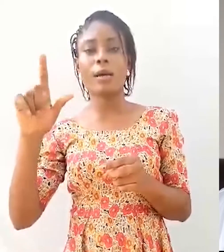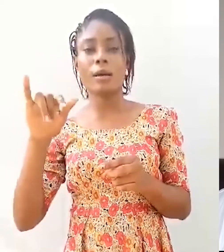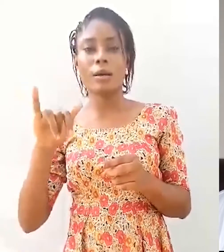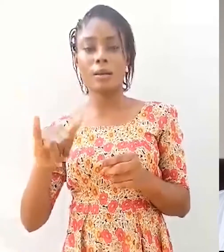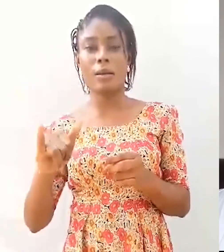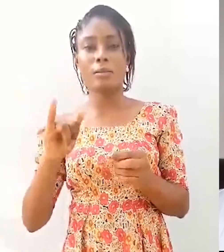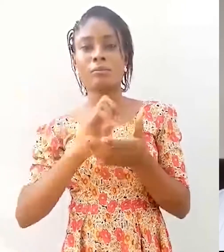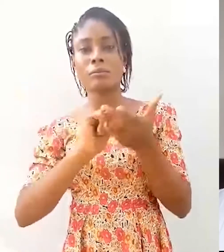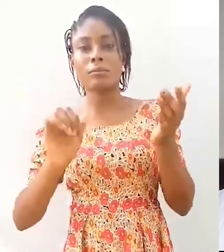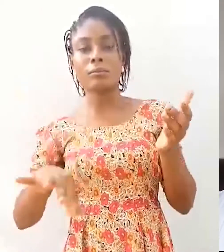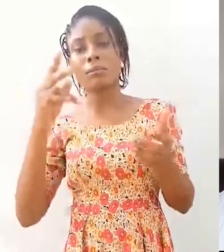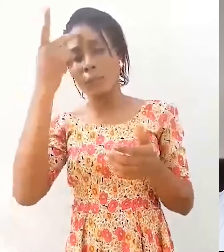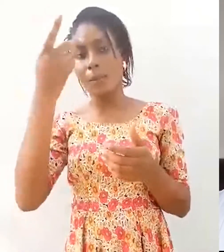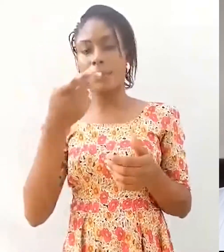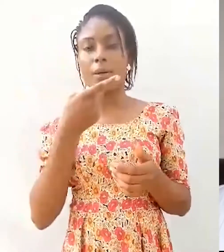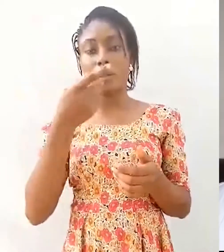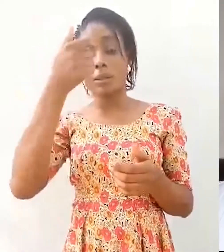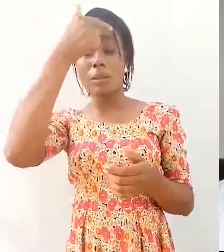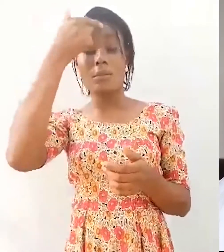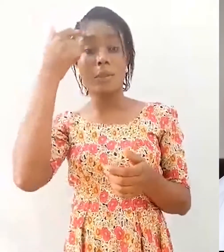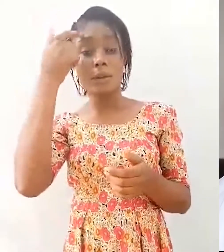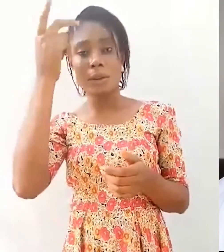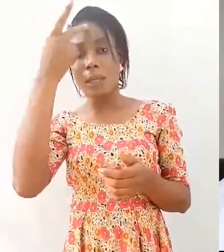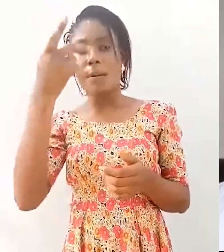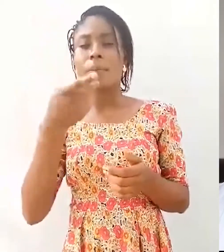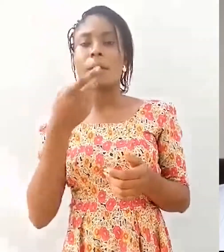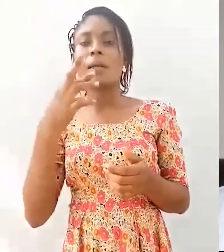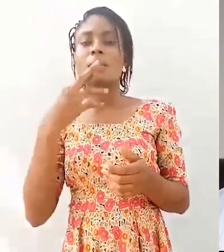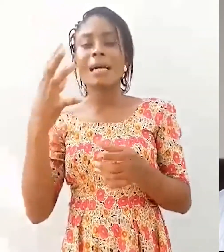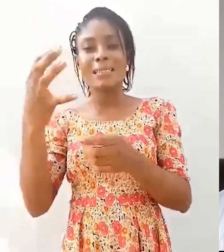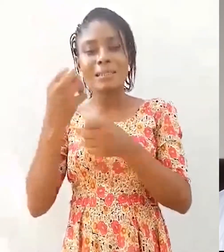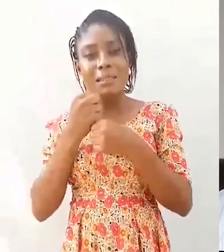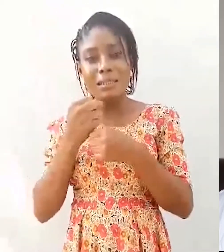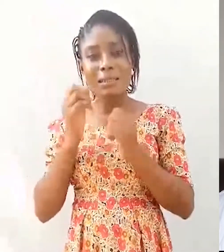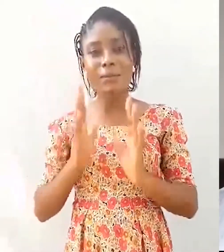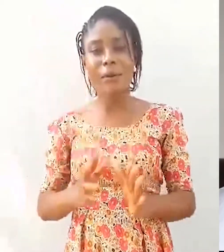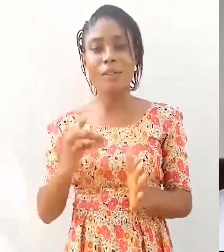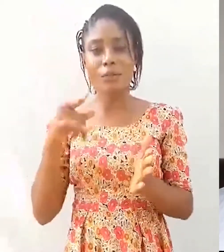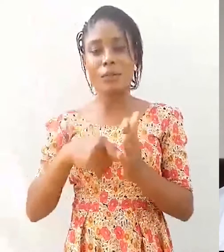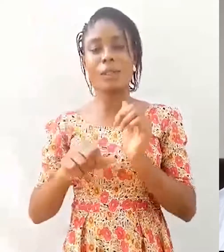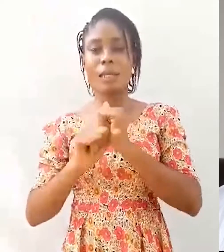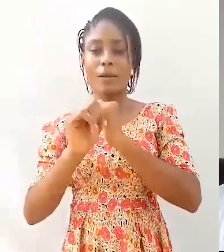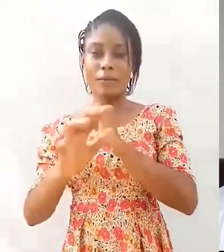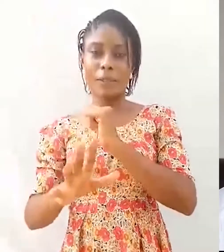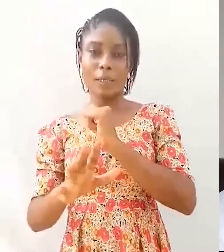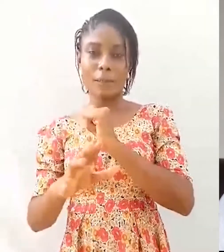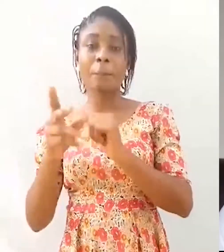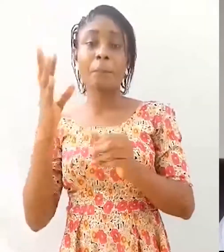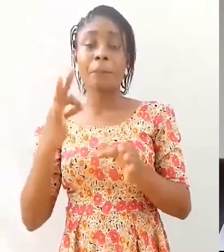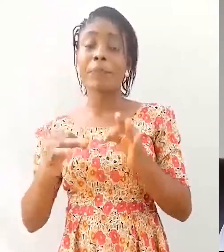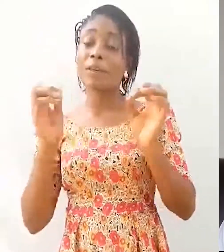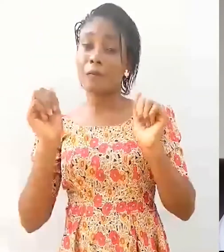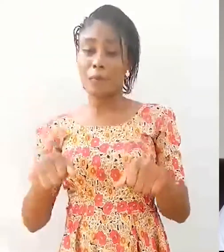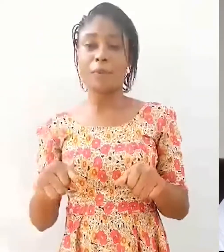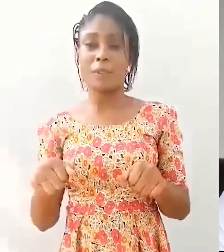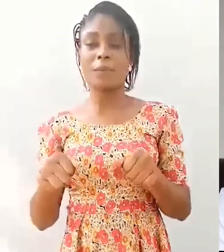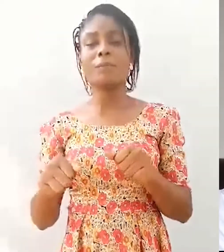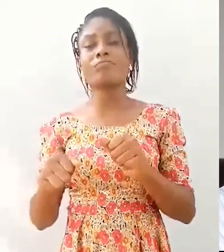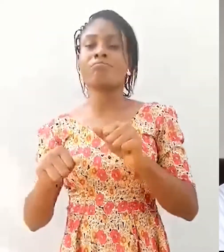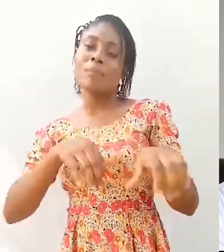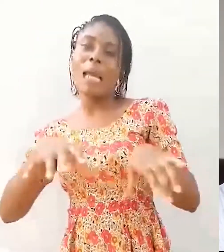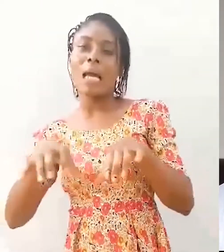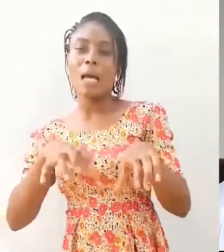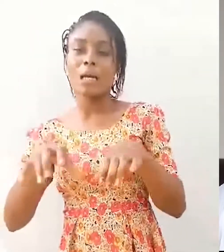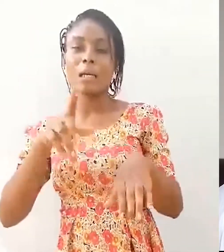recipients, the receivers of the advocacy, the, if possible, activism. All right, but